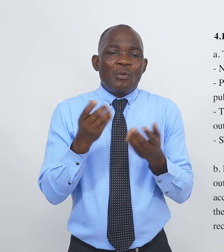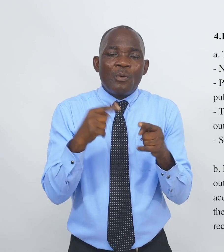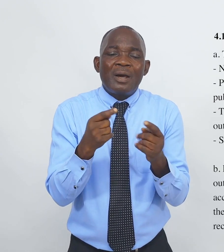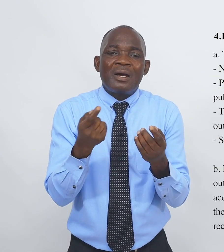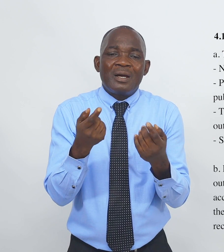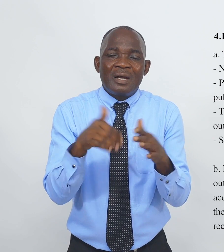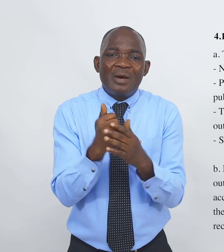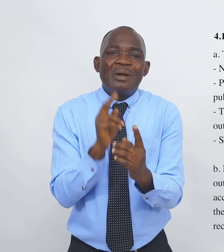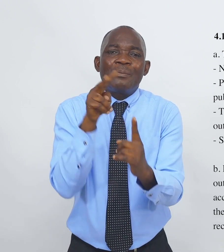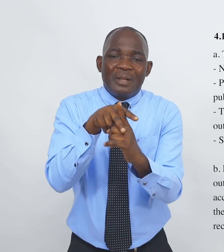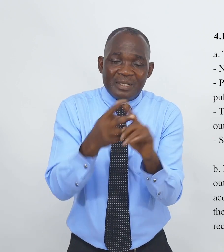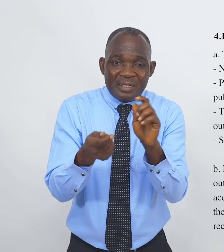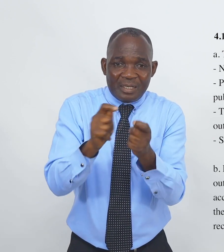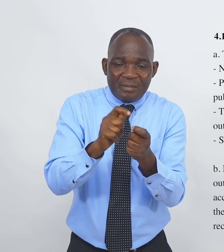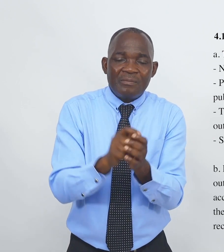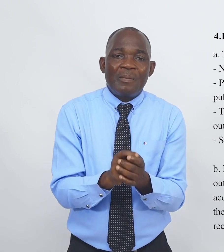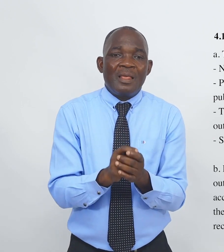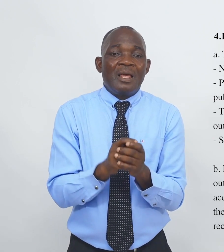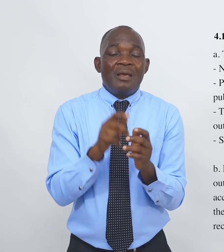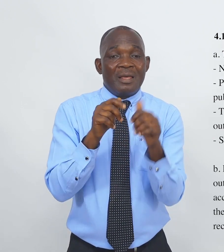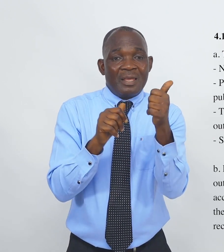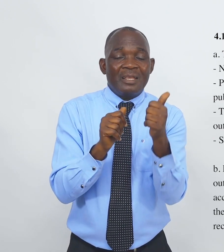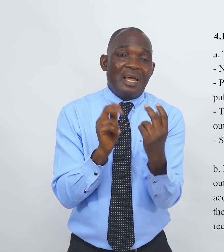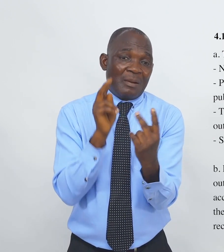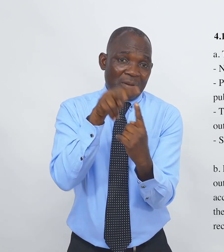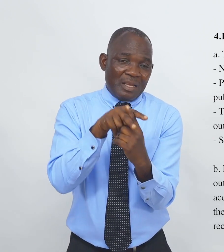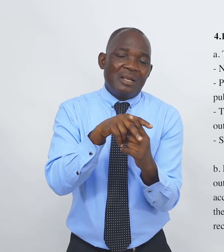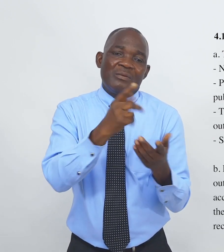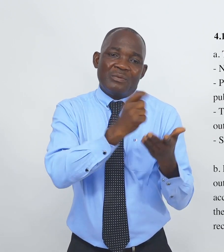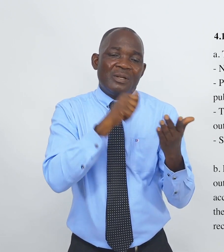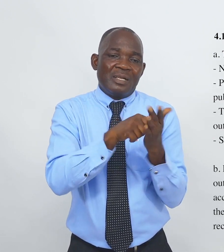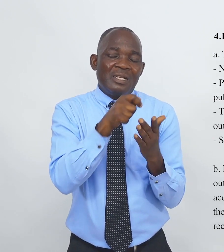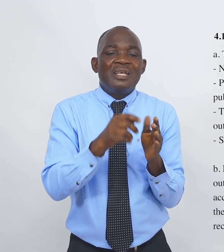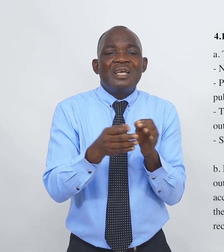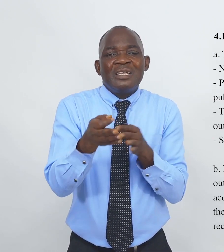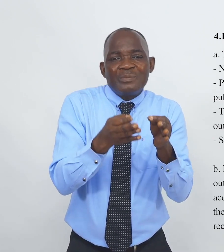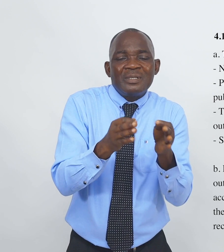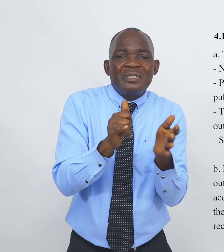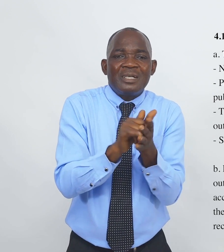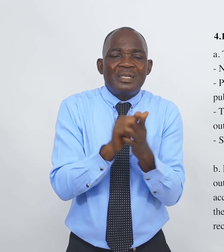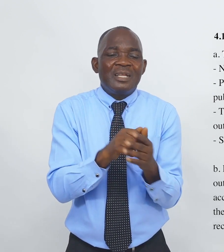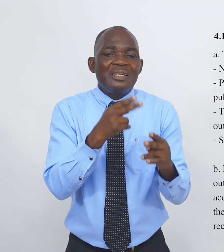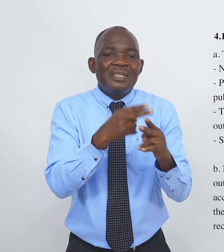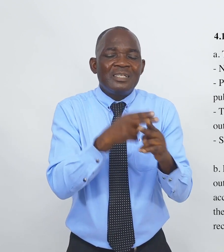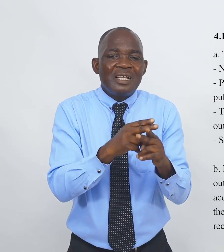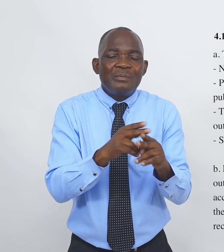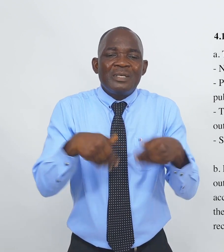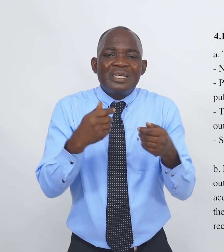apply for an amendment? A. The application should be in writing, indicating name and proof of